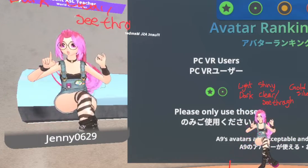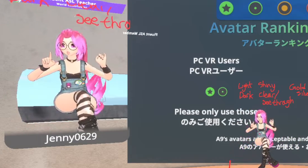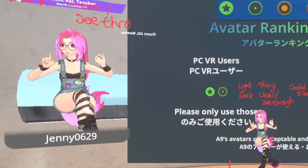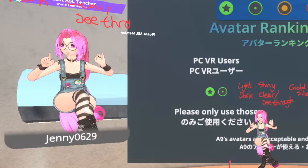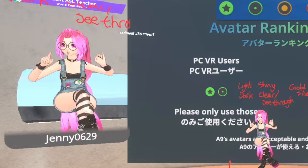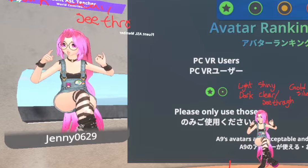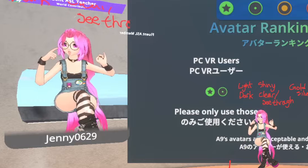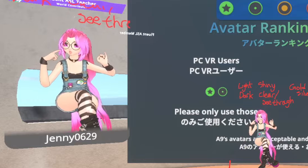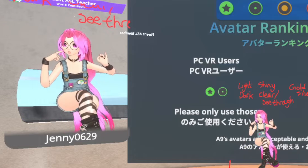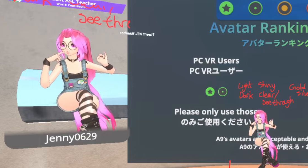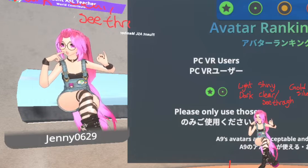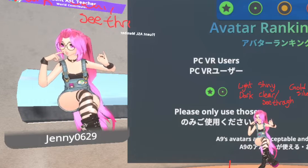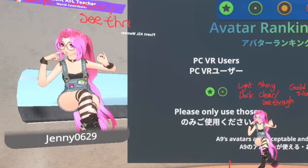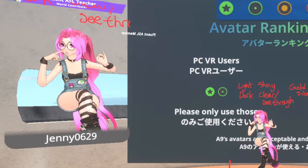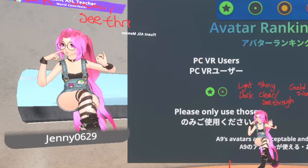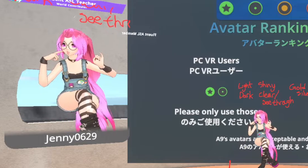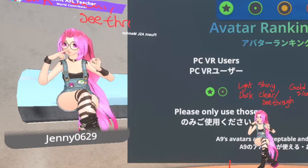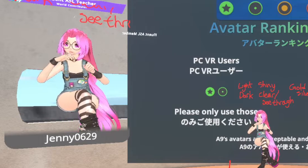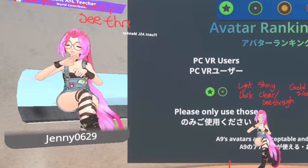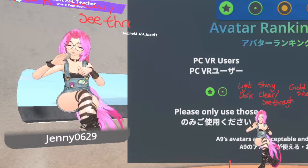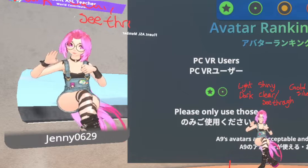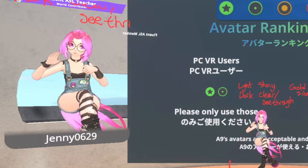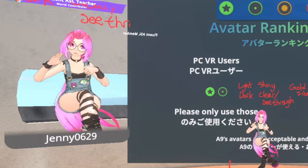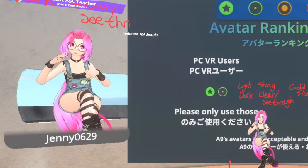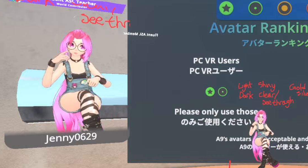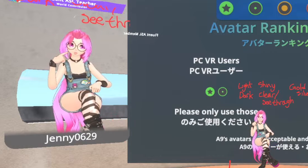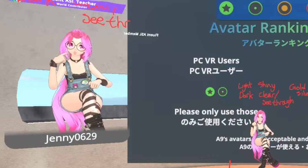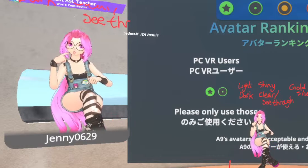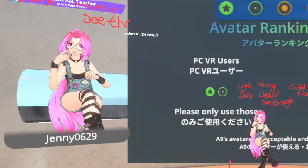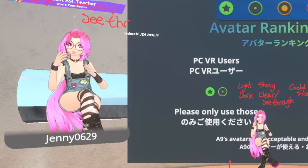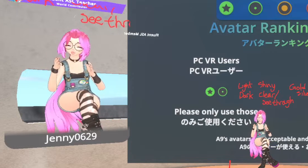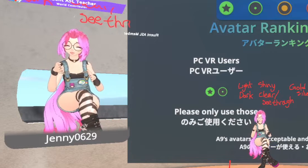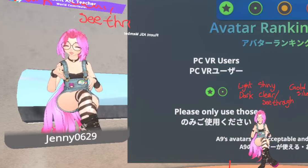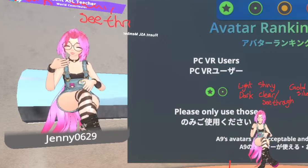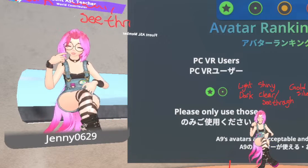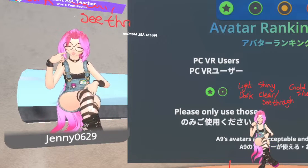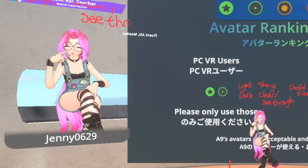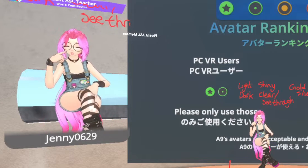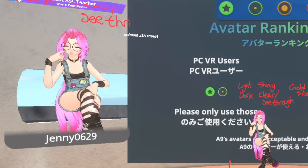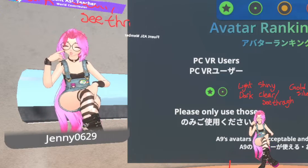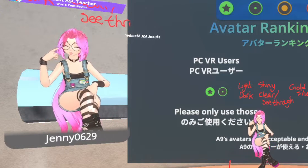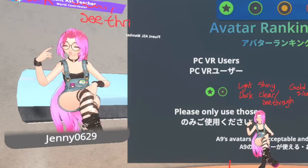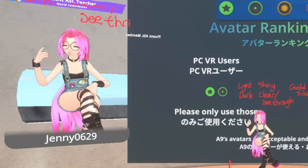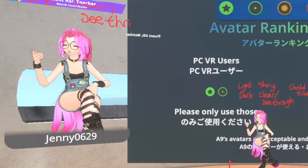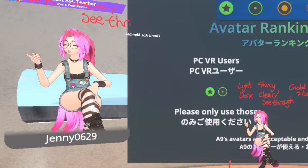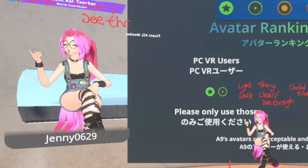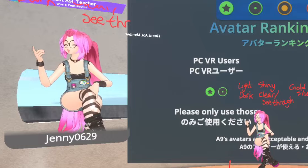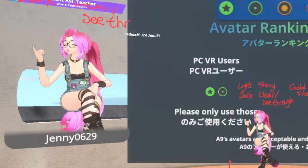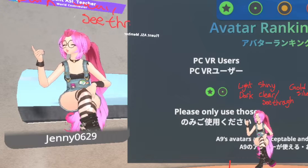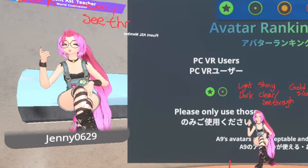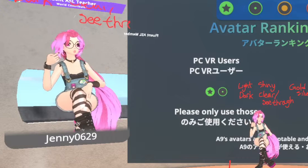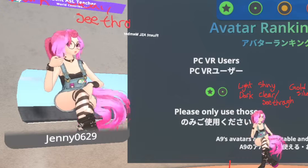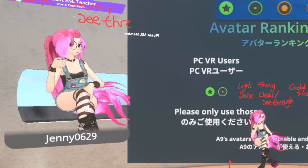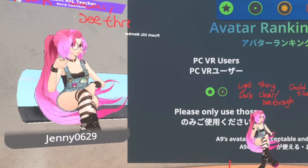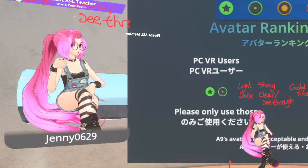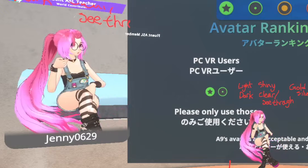Does anyone here have any tooth fillings? Has anyone had to go to the dentist and have their tooth filled from a